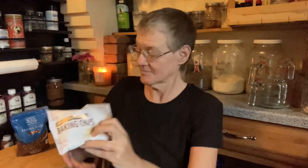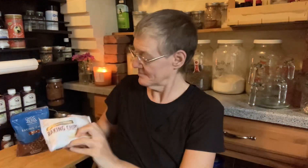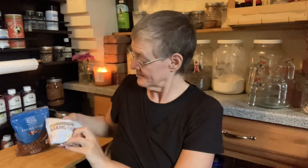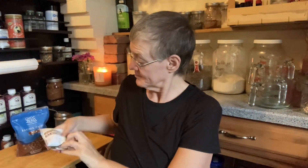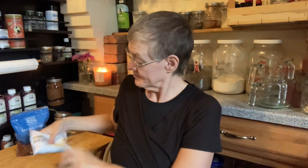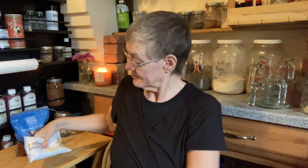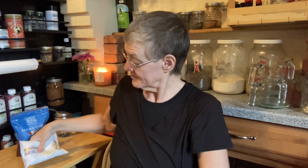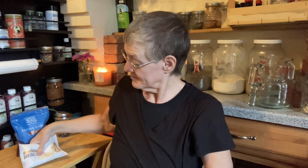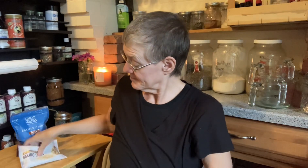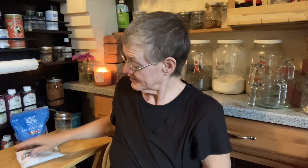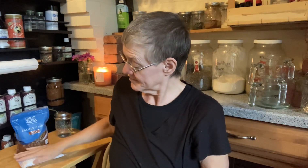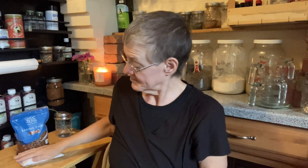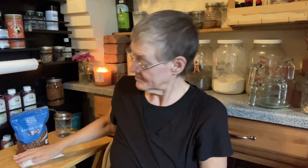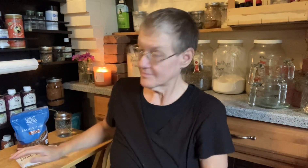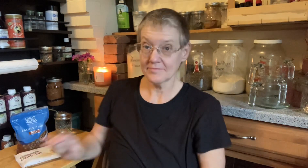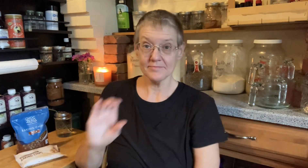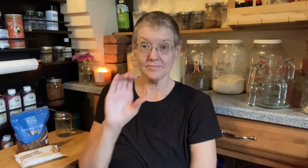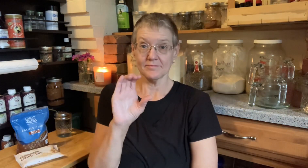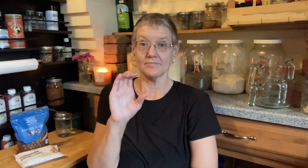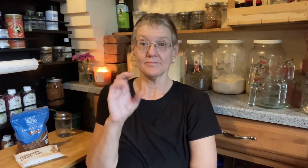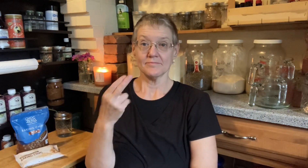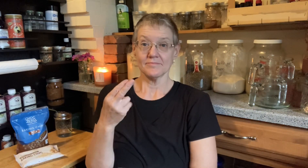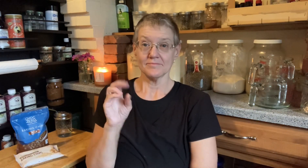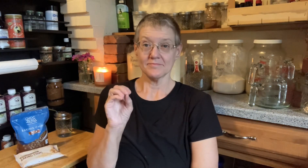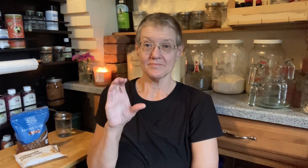white chocolate baking chips.